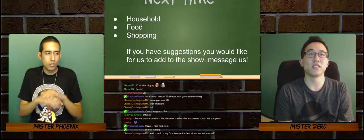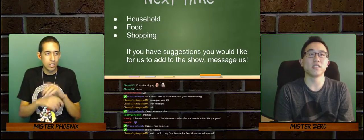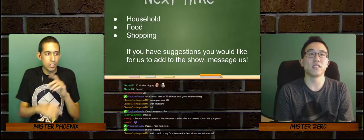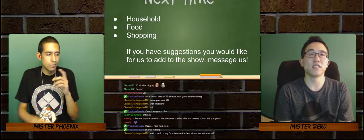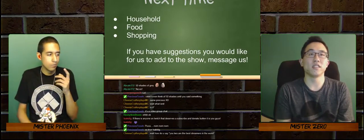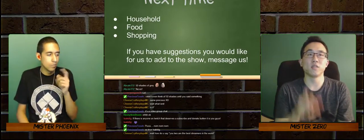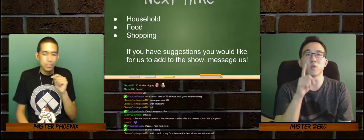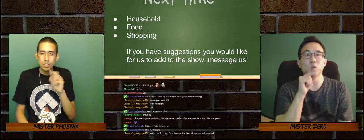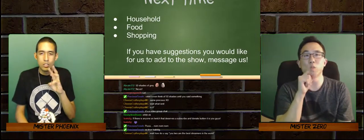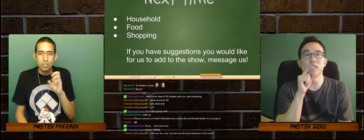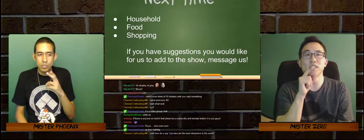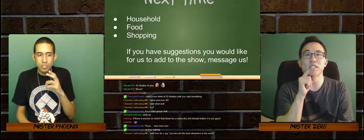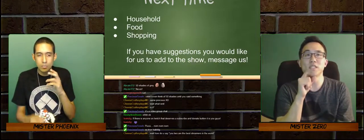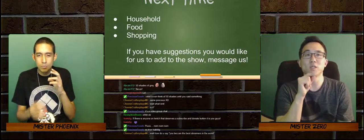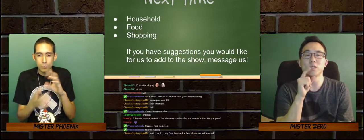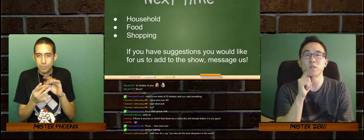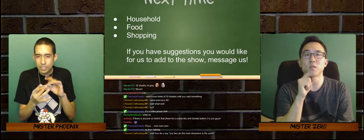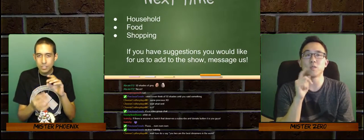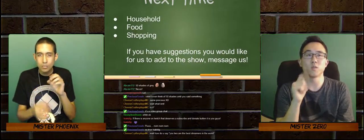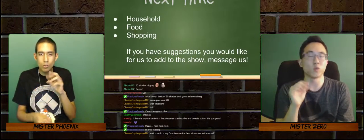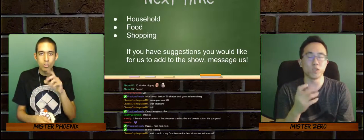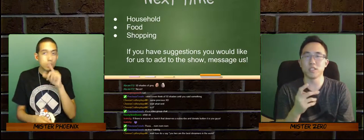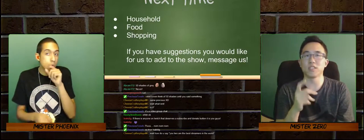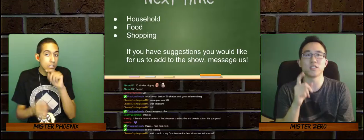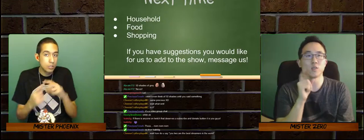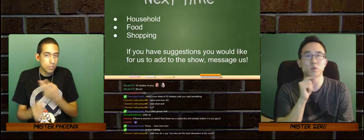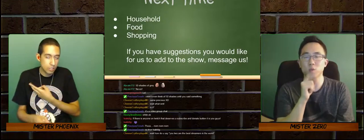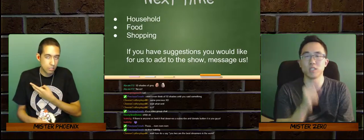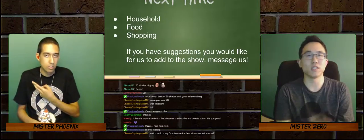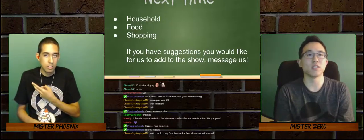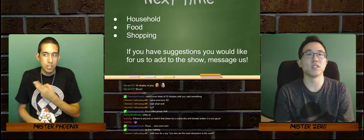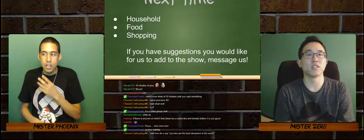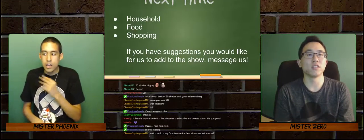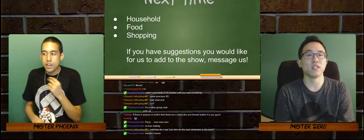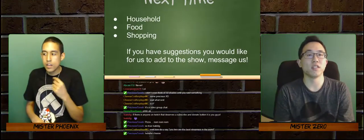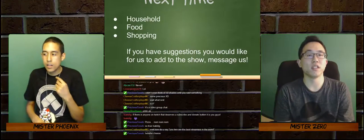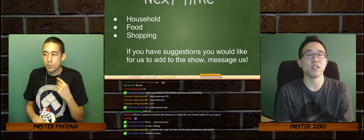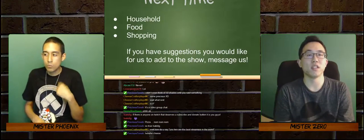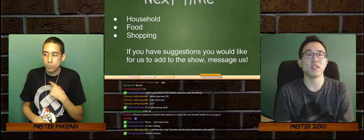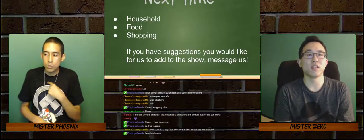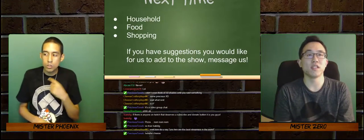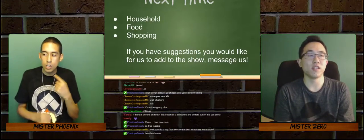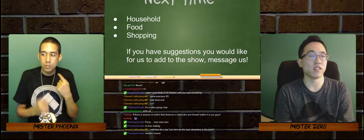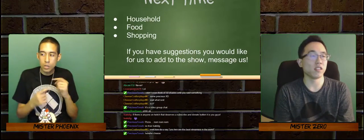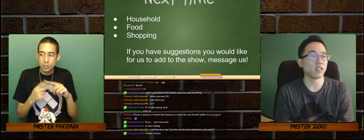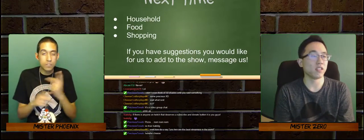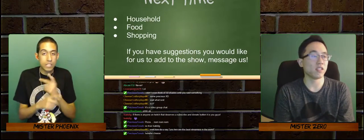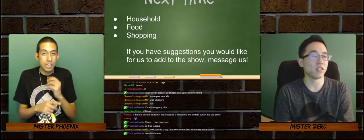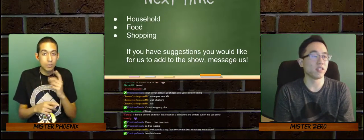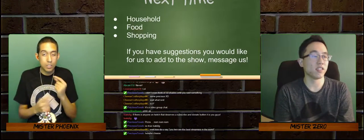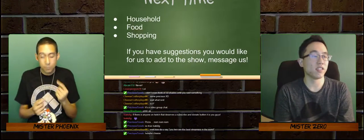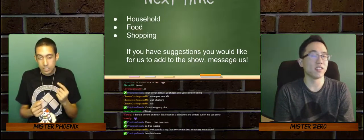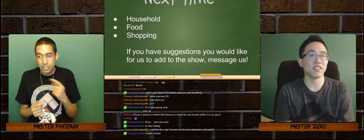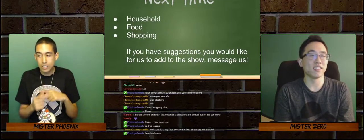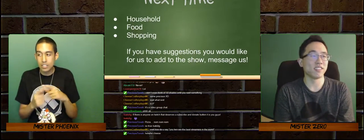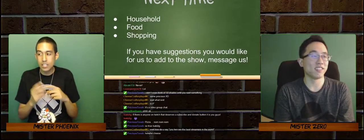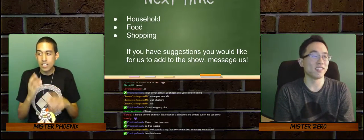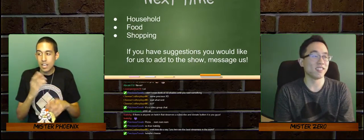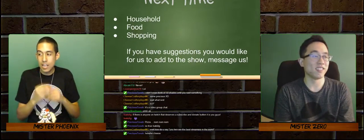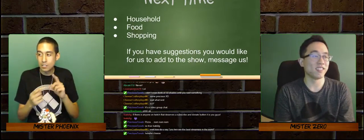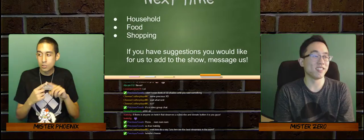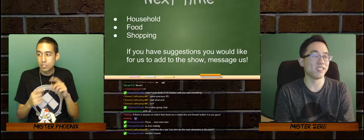on a Twitch message or tweet it to us, and we'll try to figure out something and